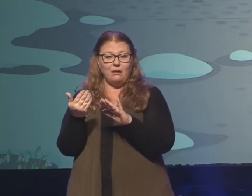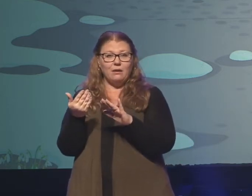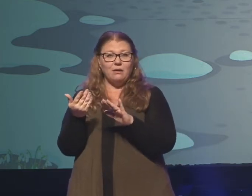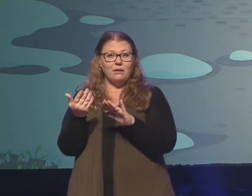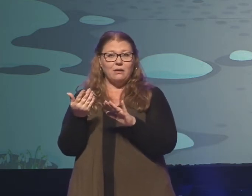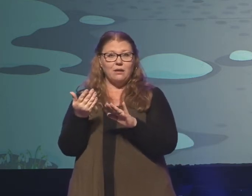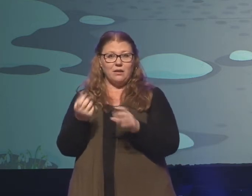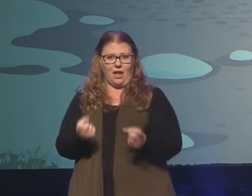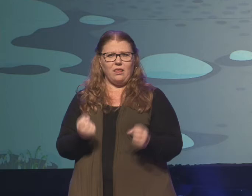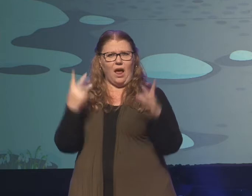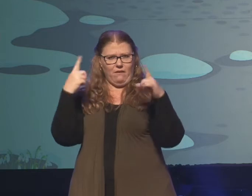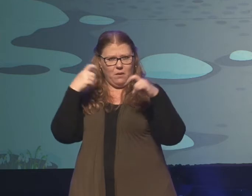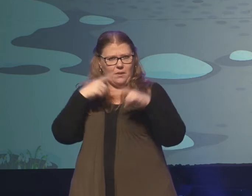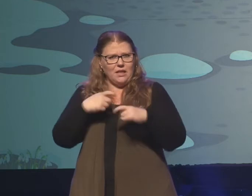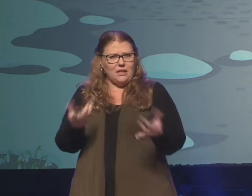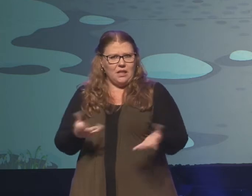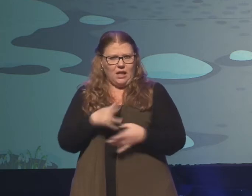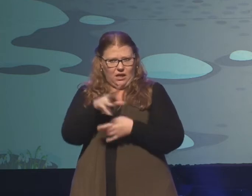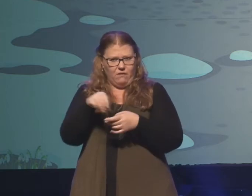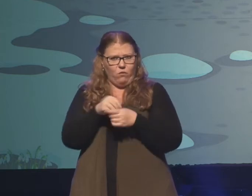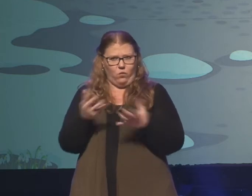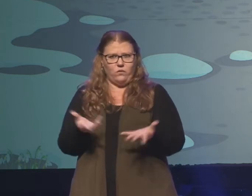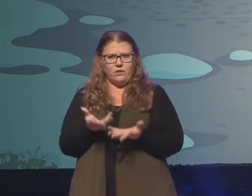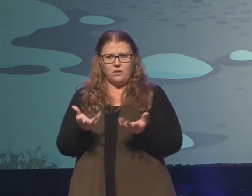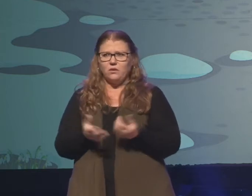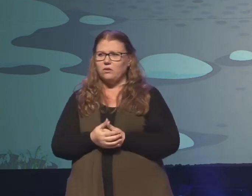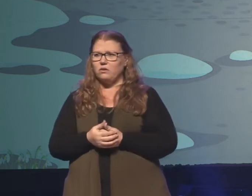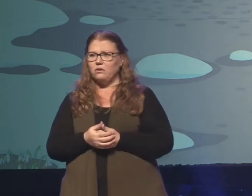There's a lot of complexity here.